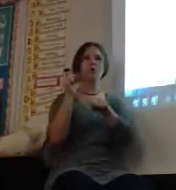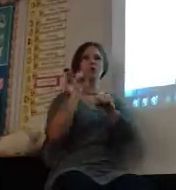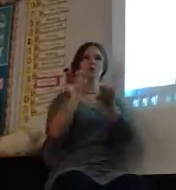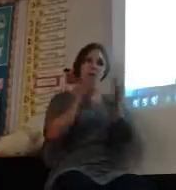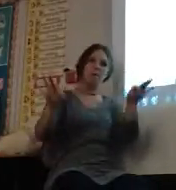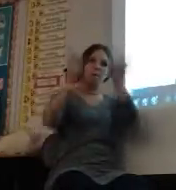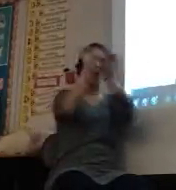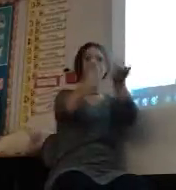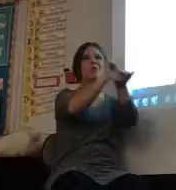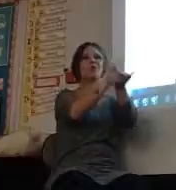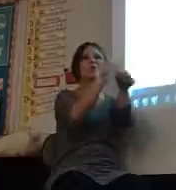says Khatib.